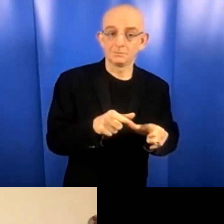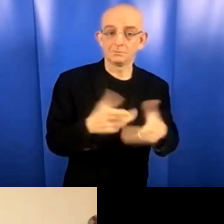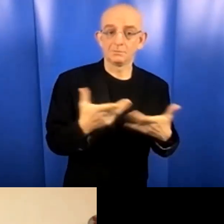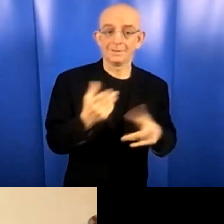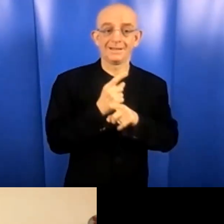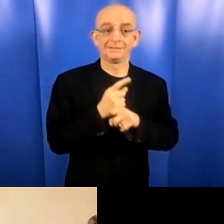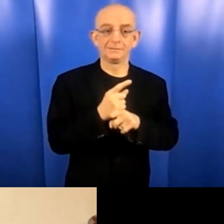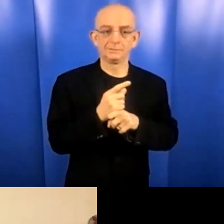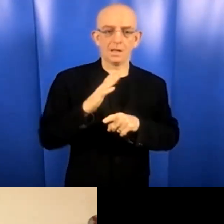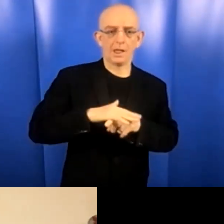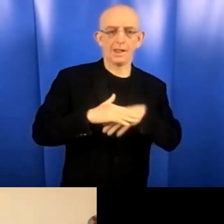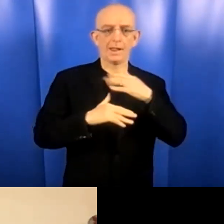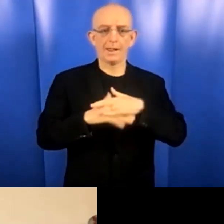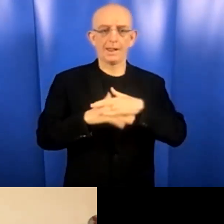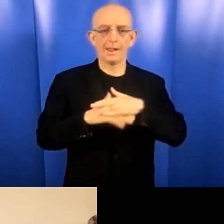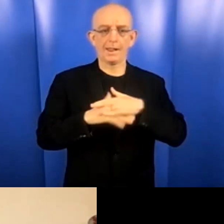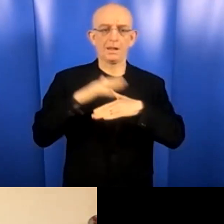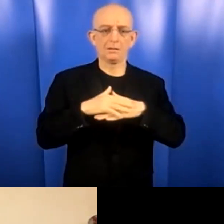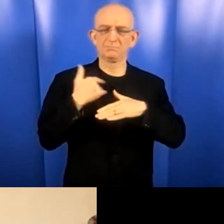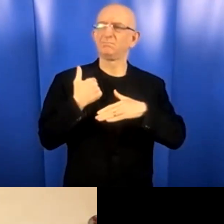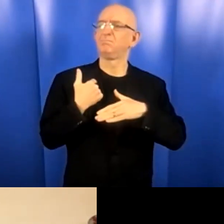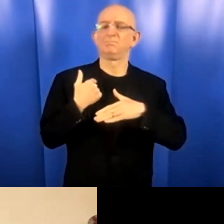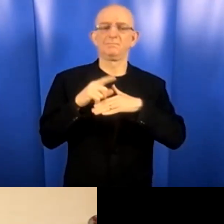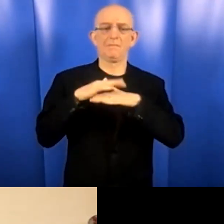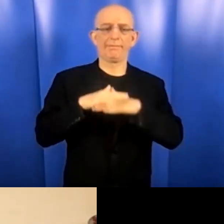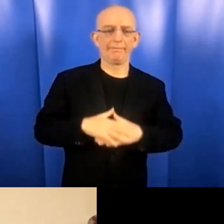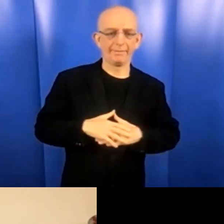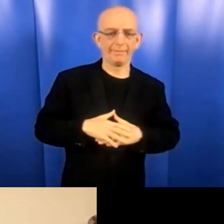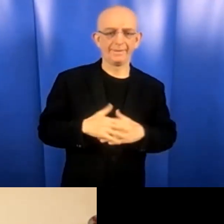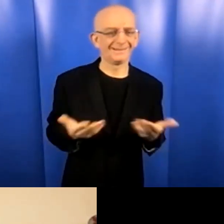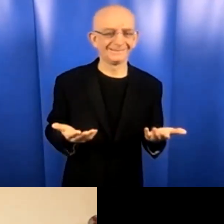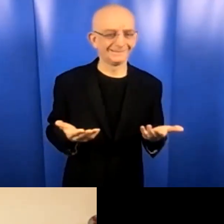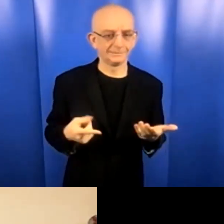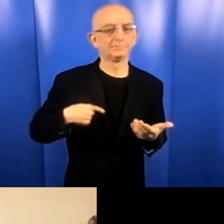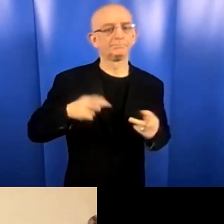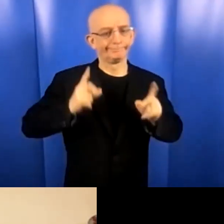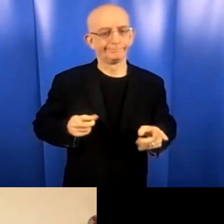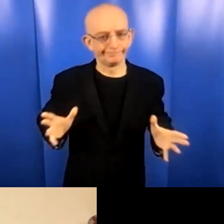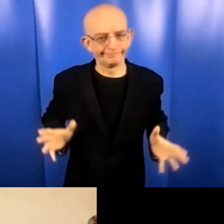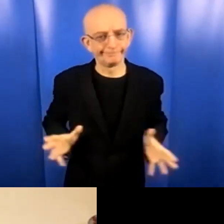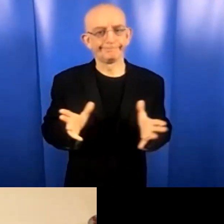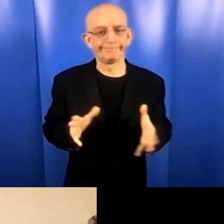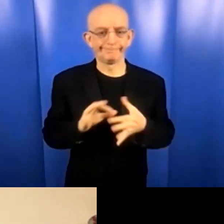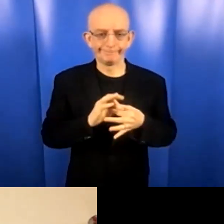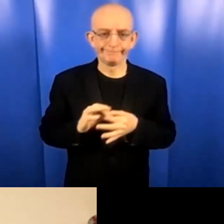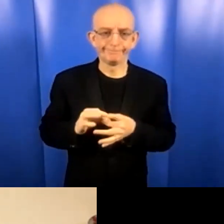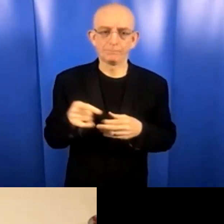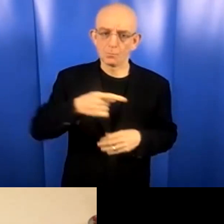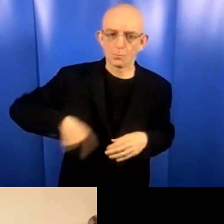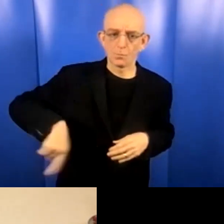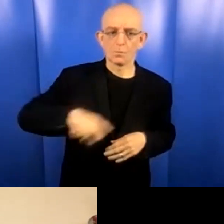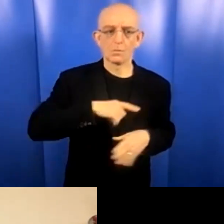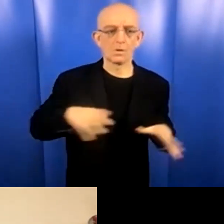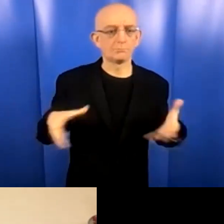and sisters, all our allies, and also the constituency to respect both the individual and collective rights, and also